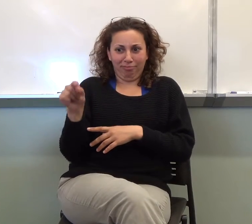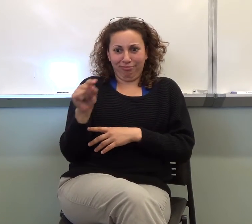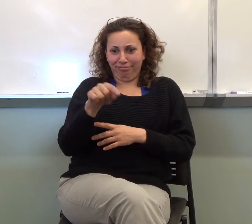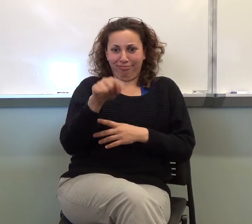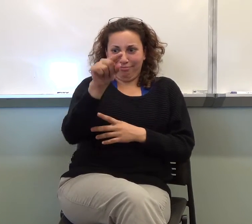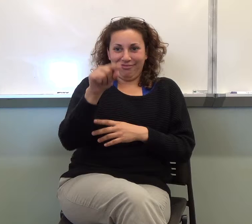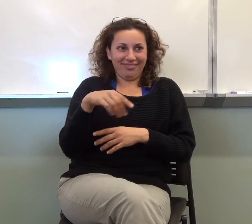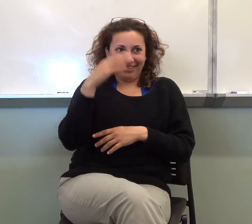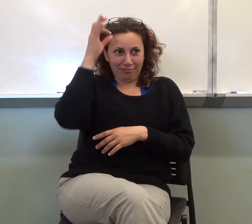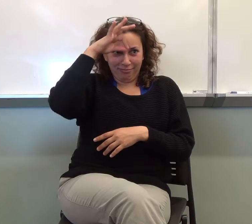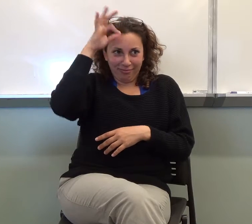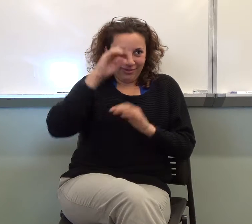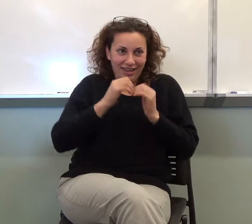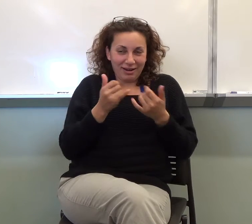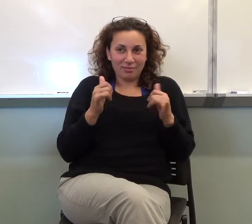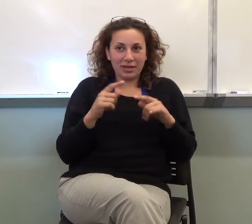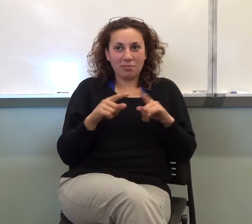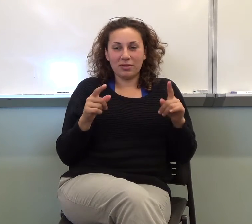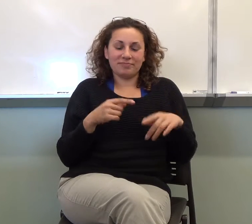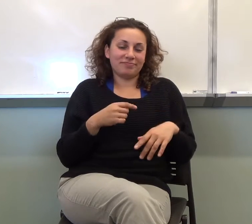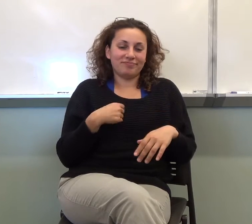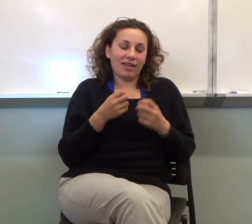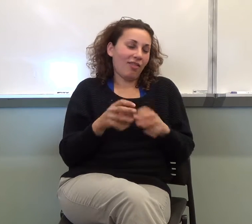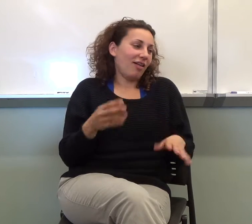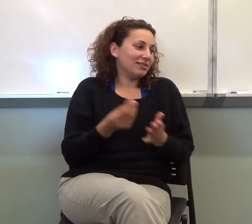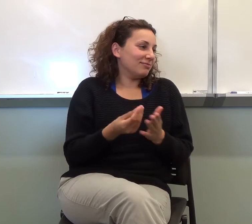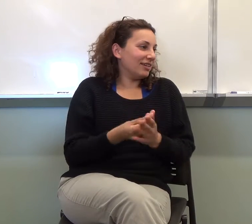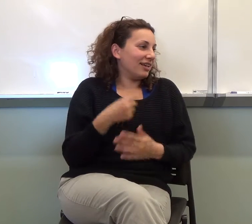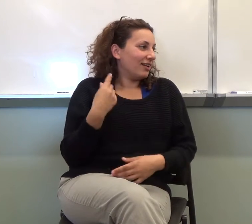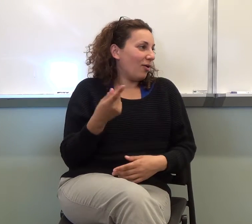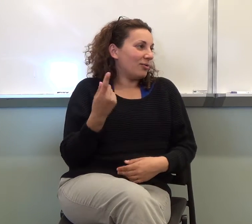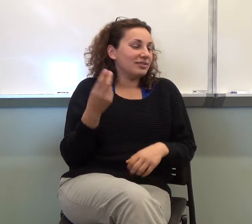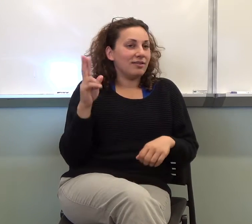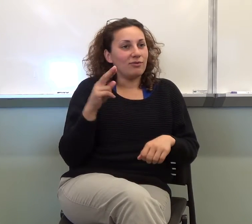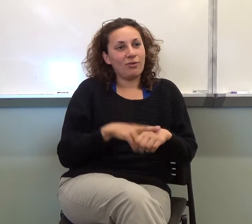1/3. It's actually equal to the fraction 1/3. So this is